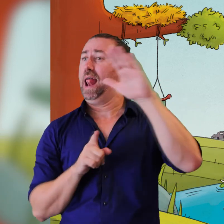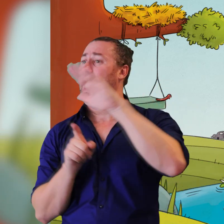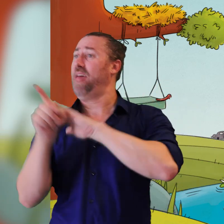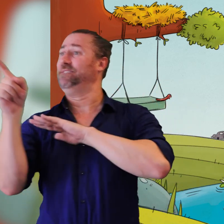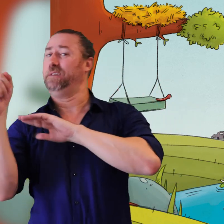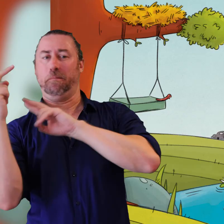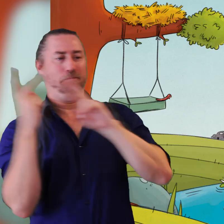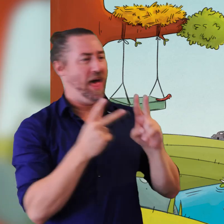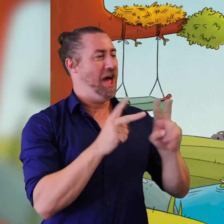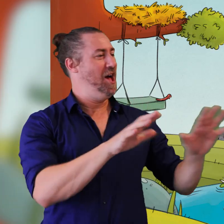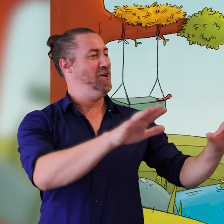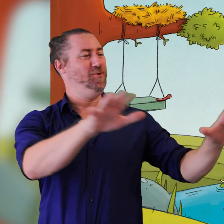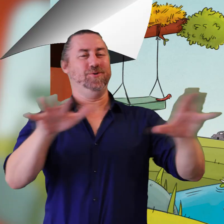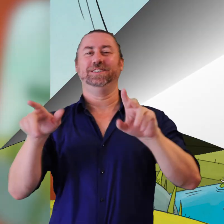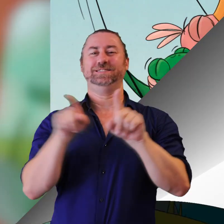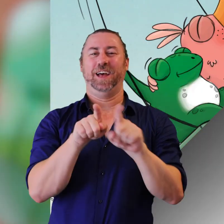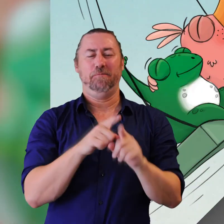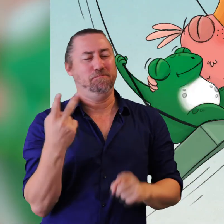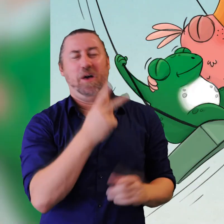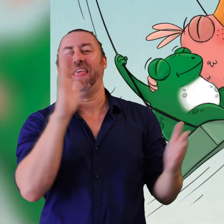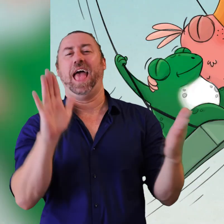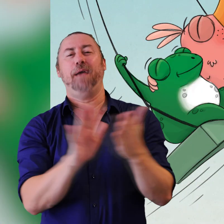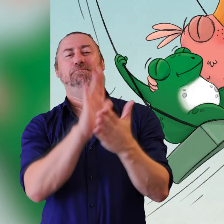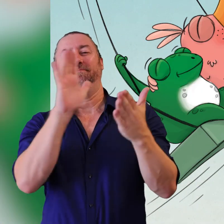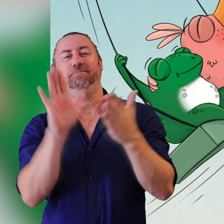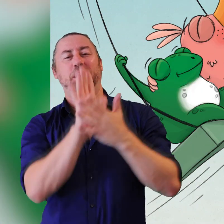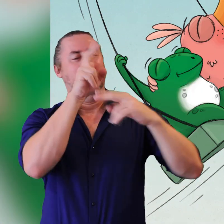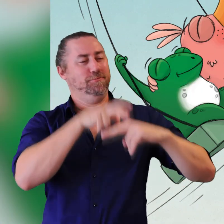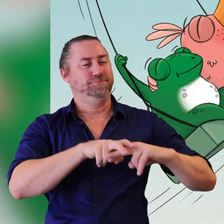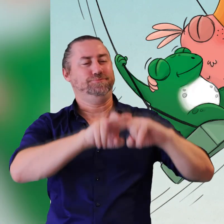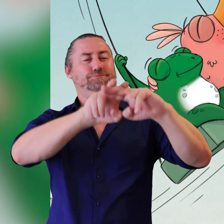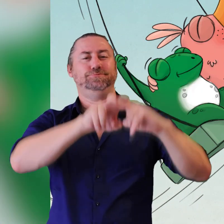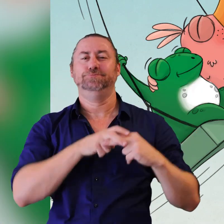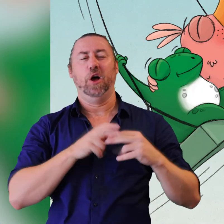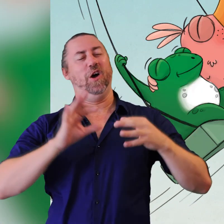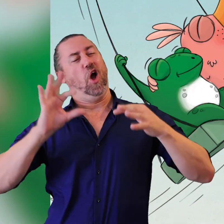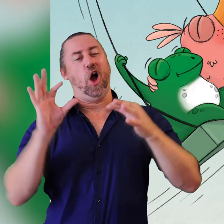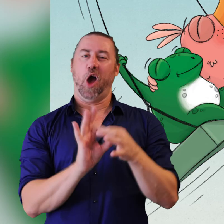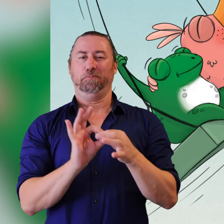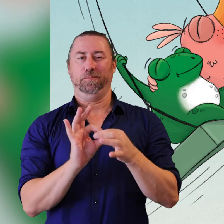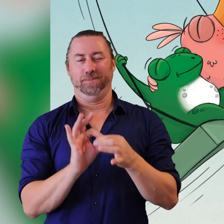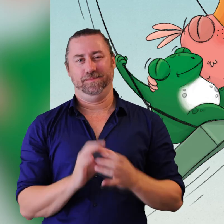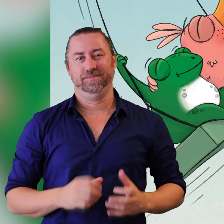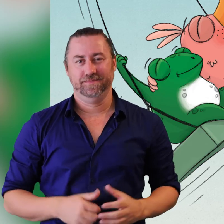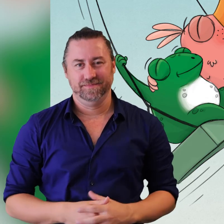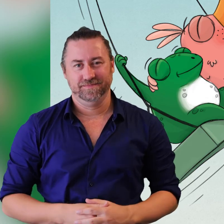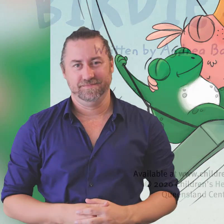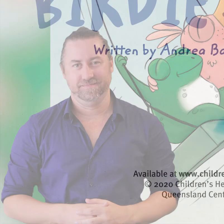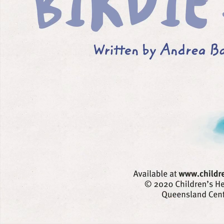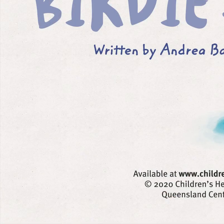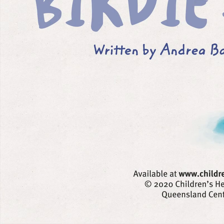Everything was just the way they had left it. Birdie and Mr Frog were so happy to be home again.